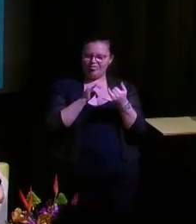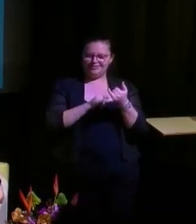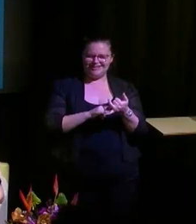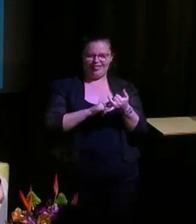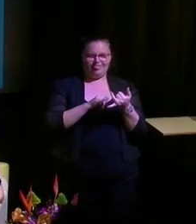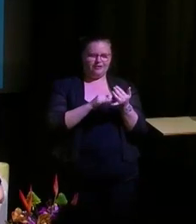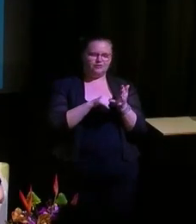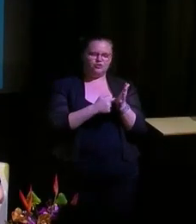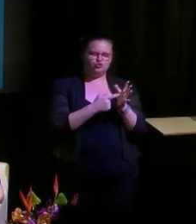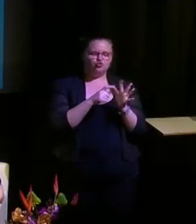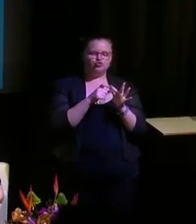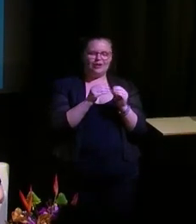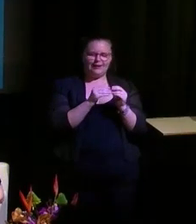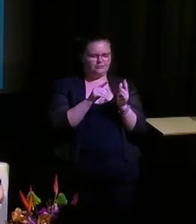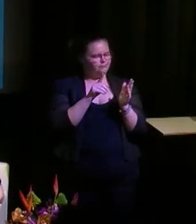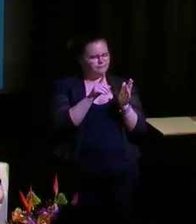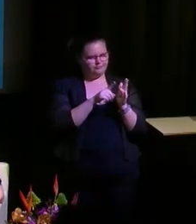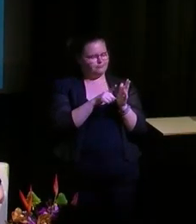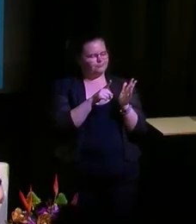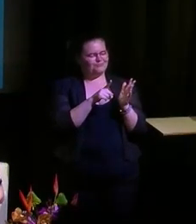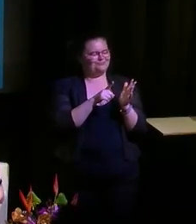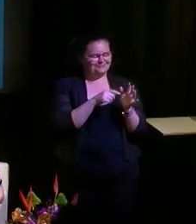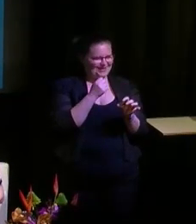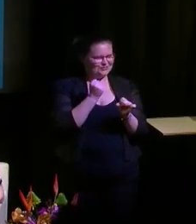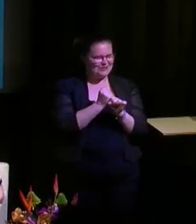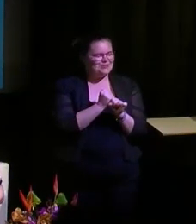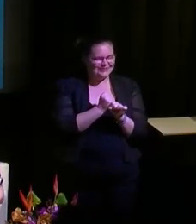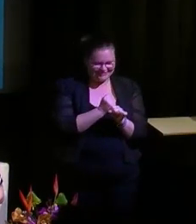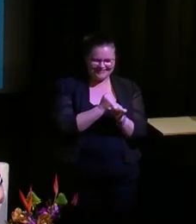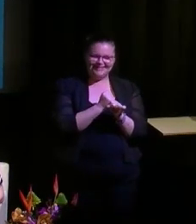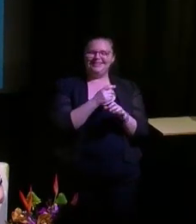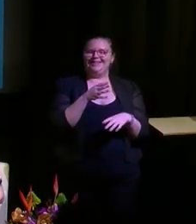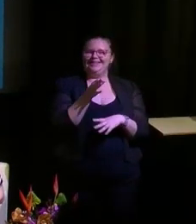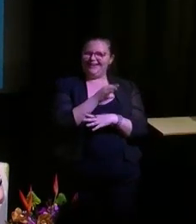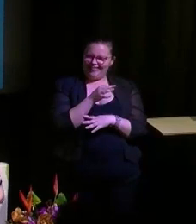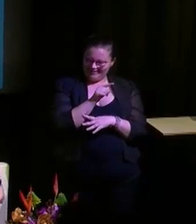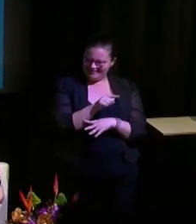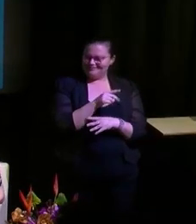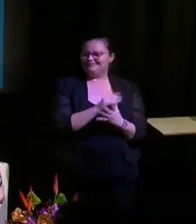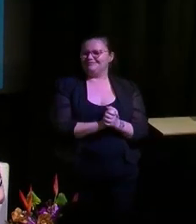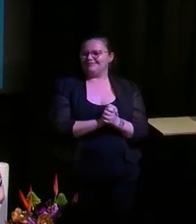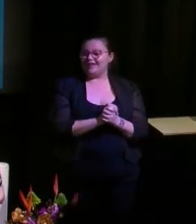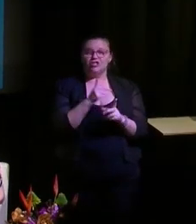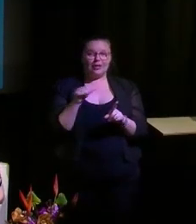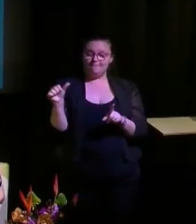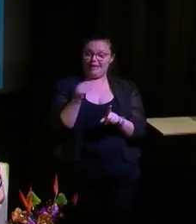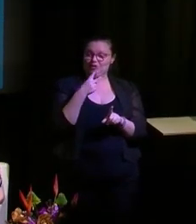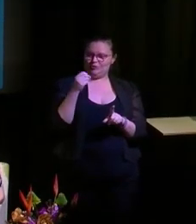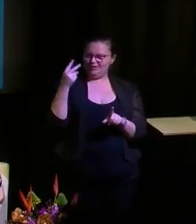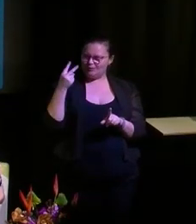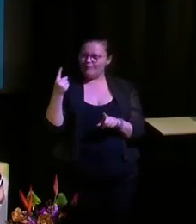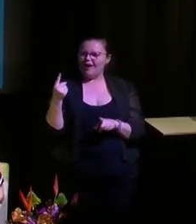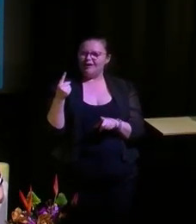Island Indigenous Art Camp run by the City of Gold Coast in 2014, where she returned in 2021 as a writer